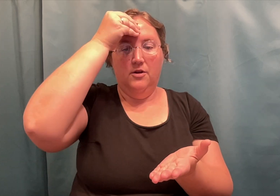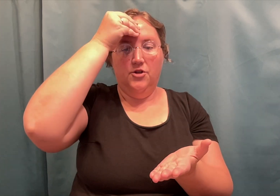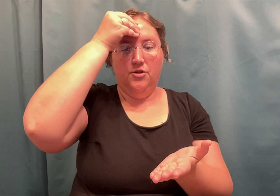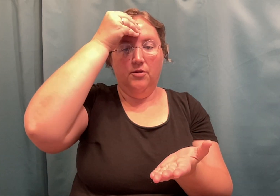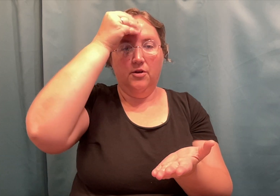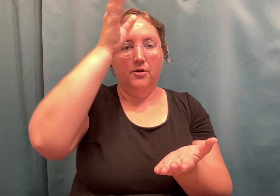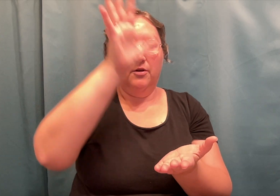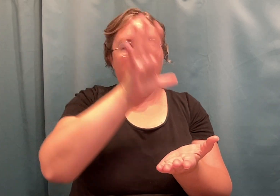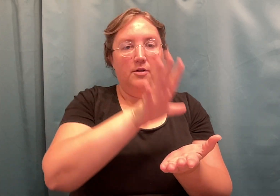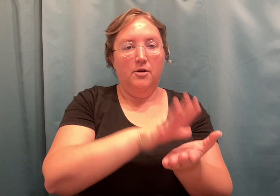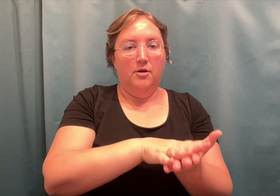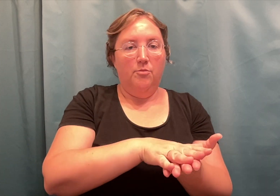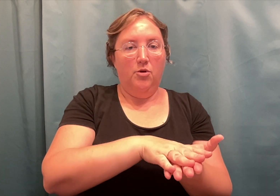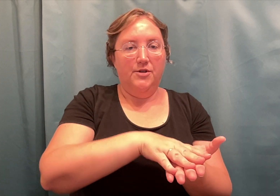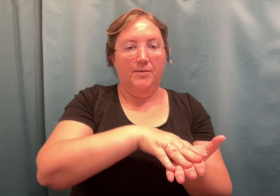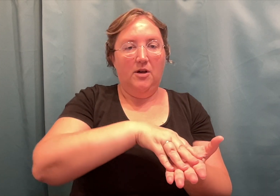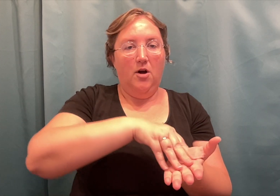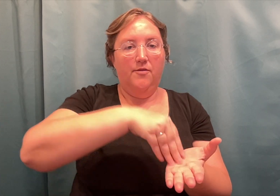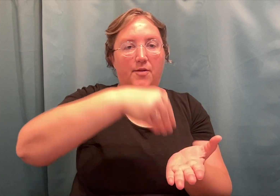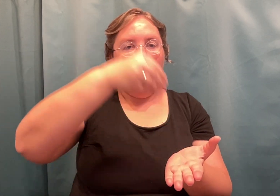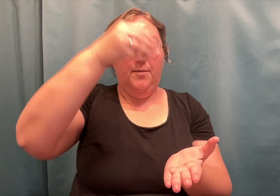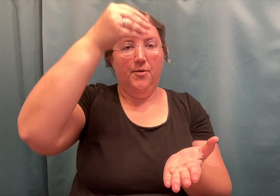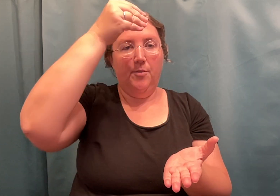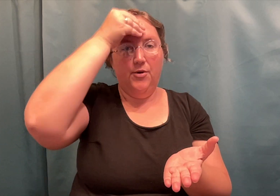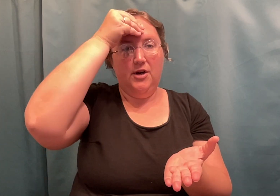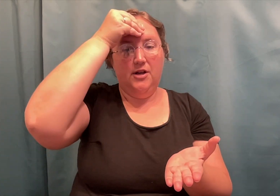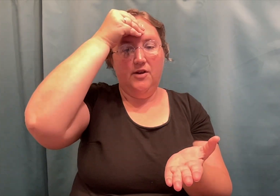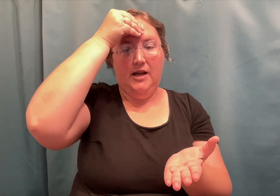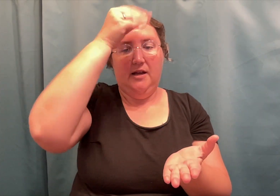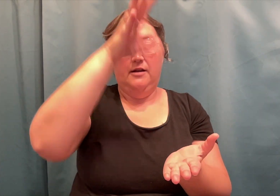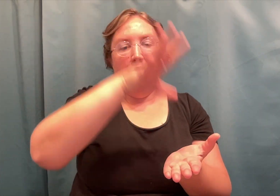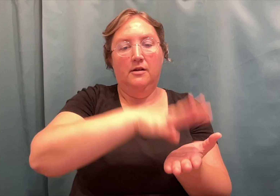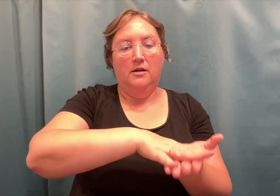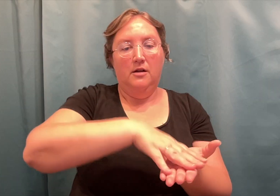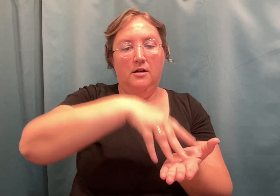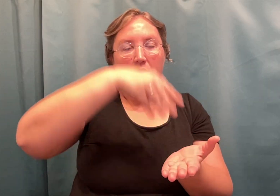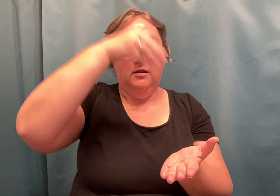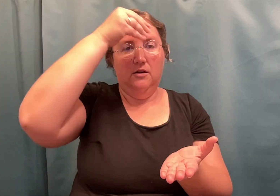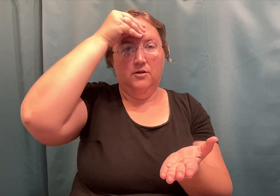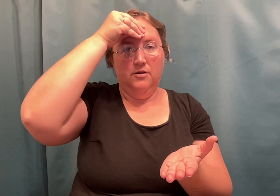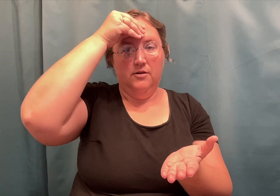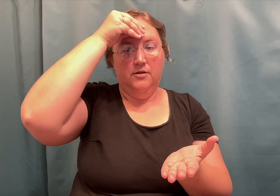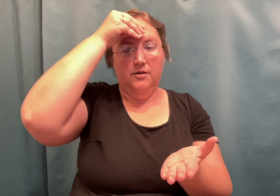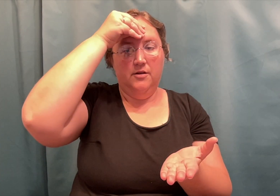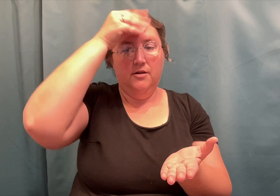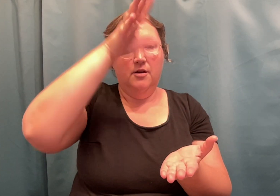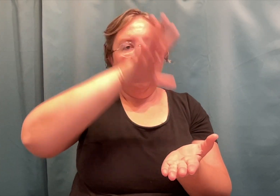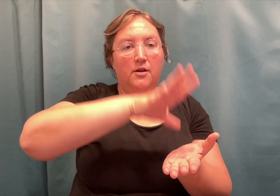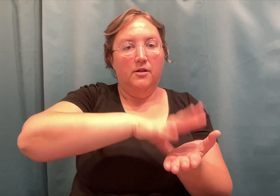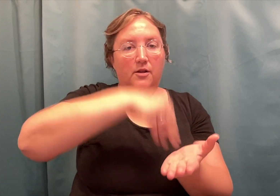To learn. Pull something off of the paper and put it in your head. Learn.